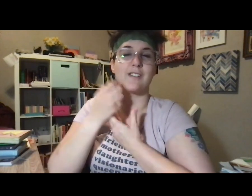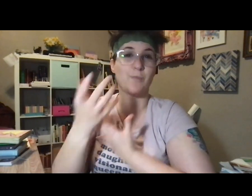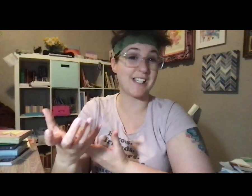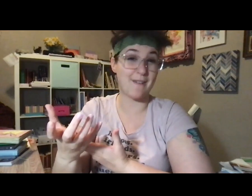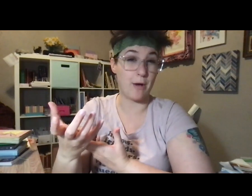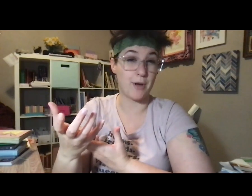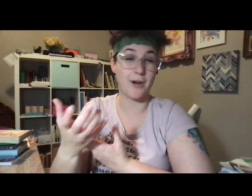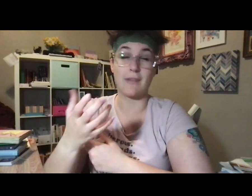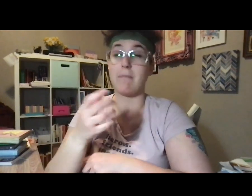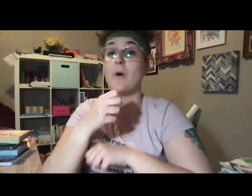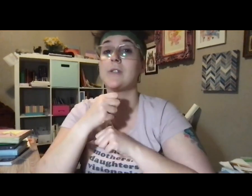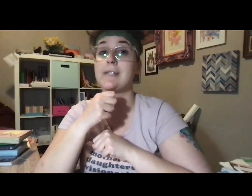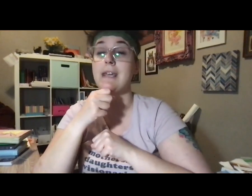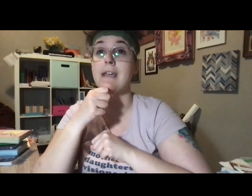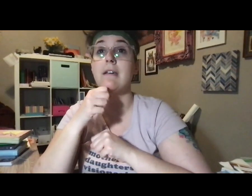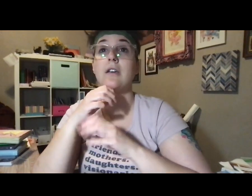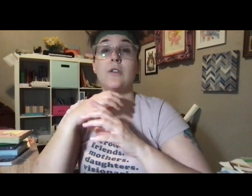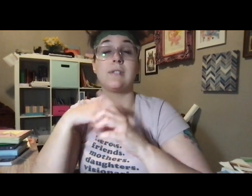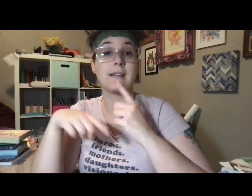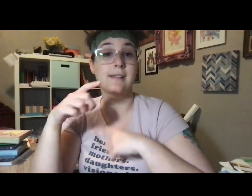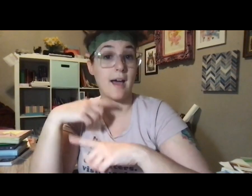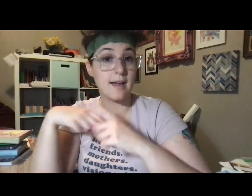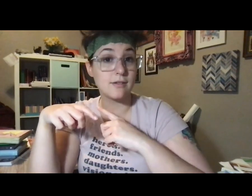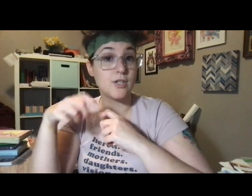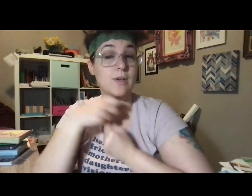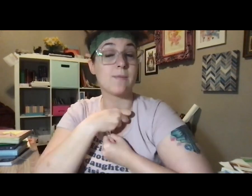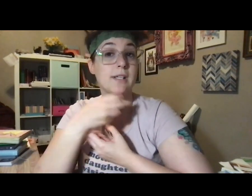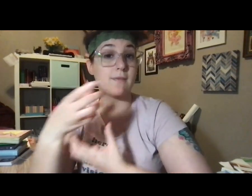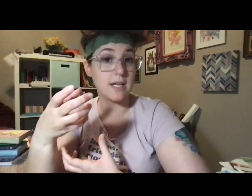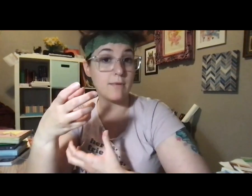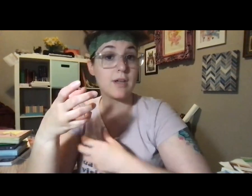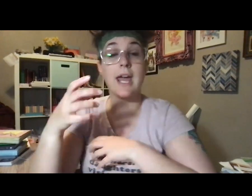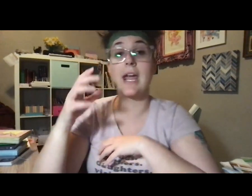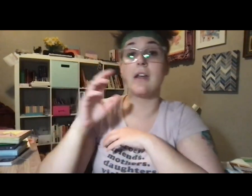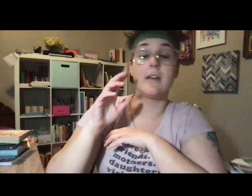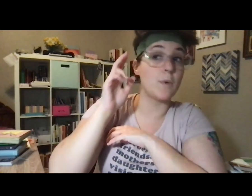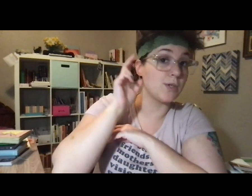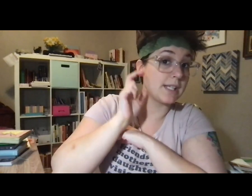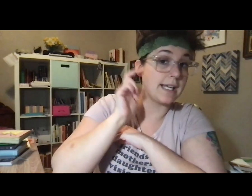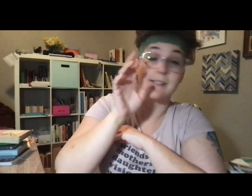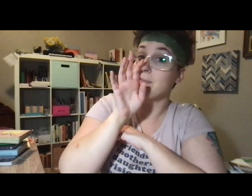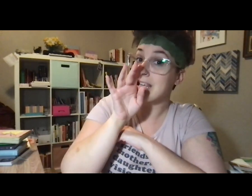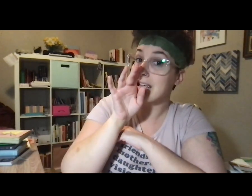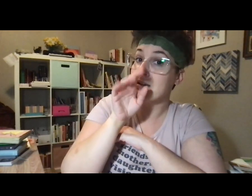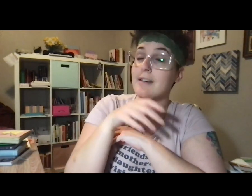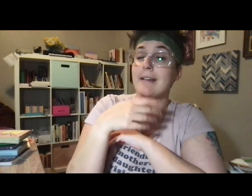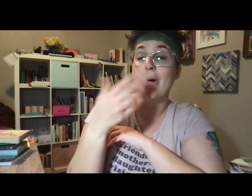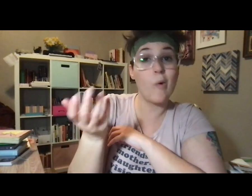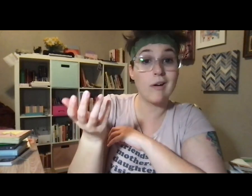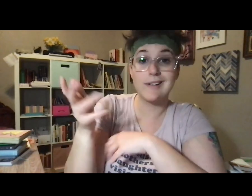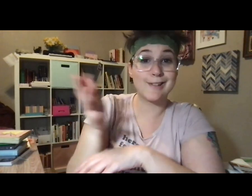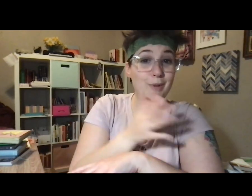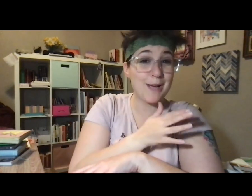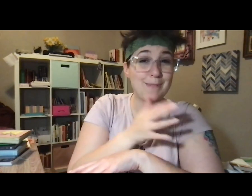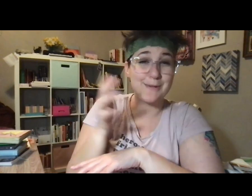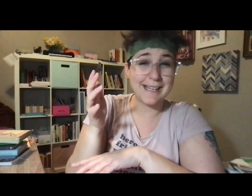their expressive output. Are they mostly using signs to expressively communicate, mostly speaking,